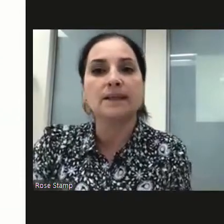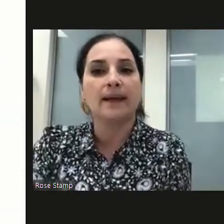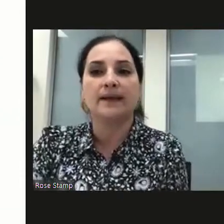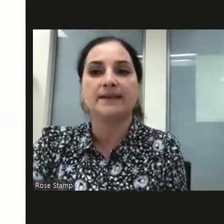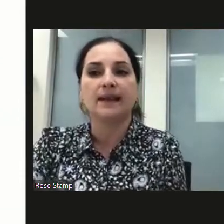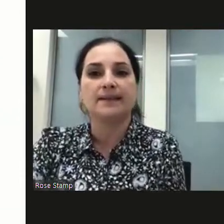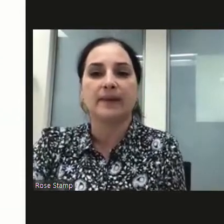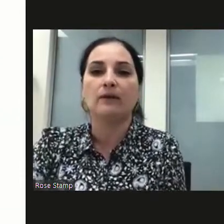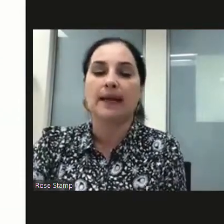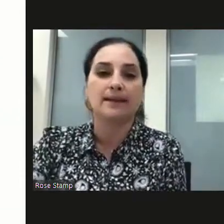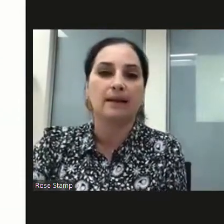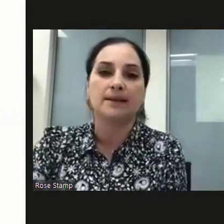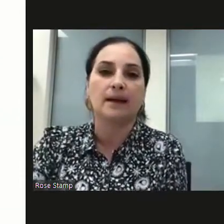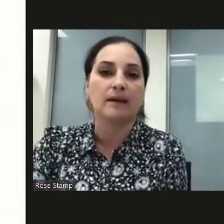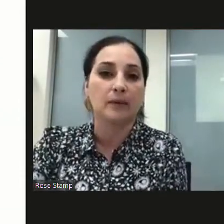what can this tell us about